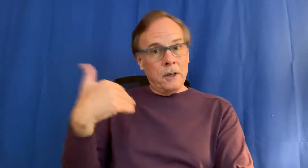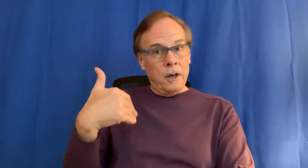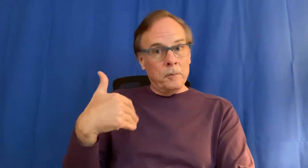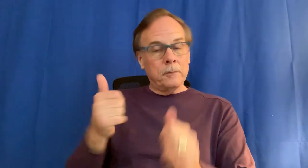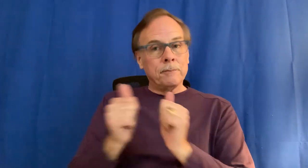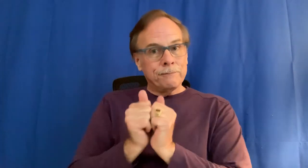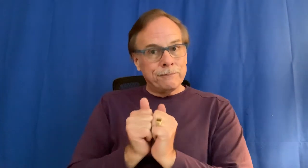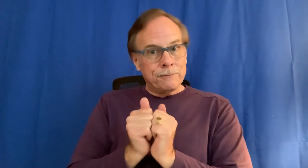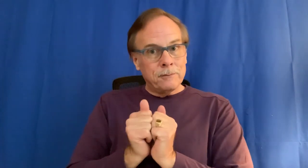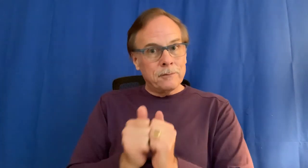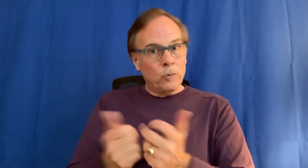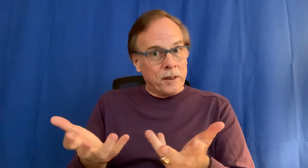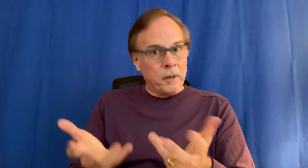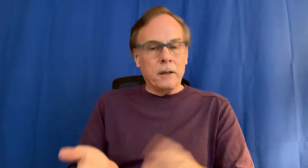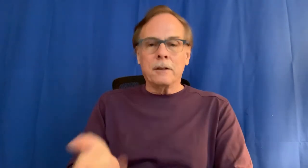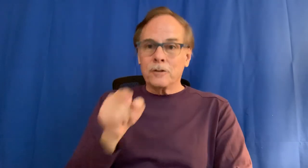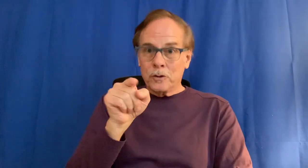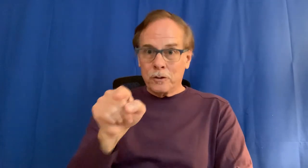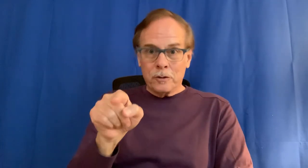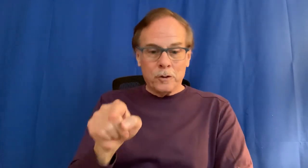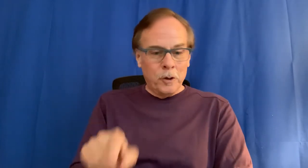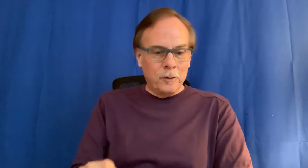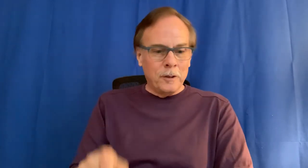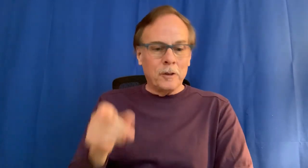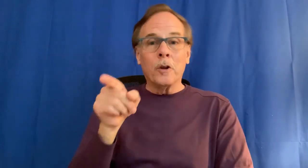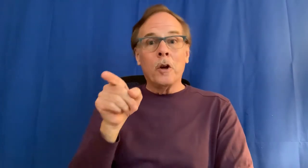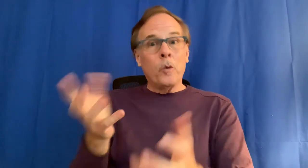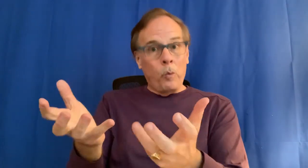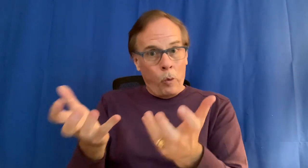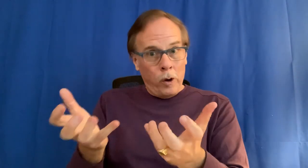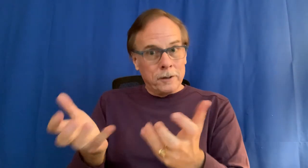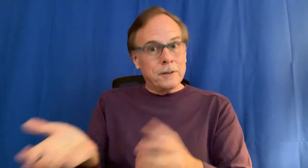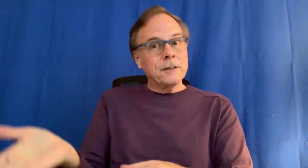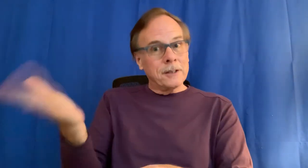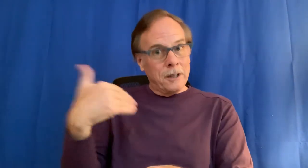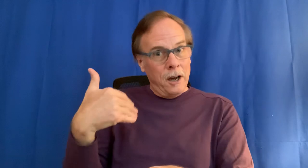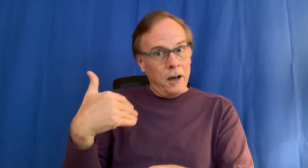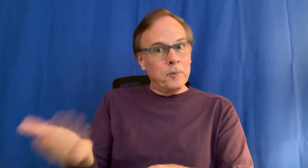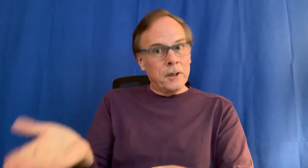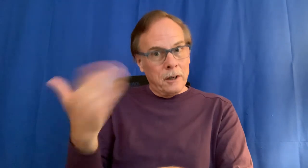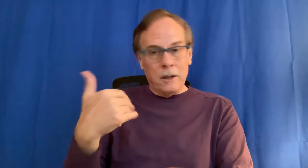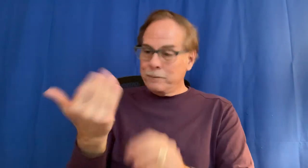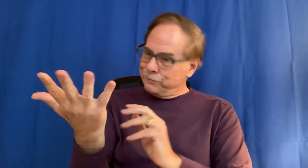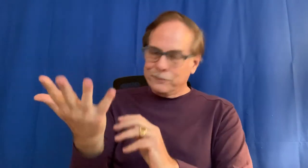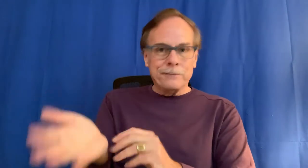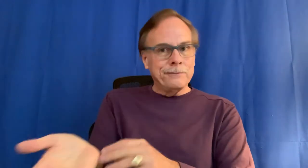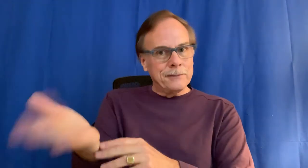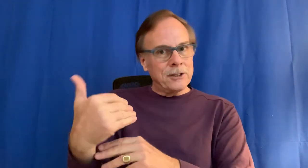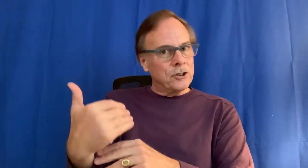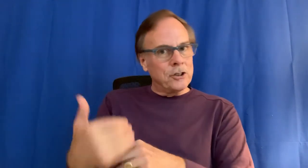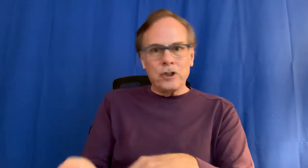come with me? Do you want to come? It's just a